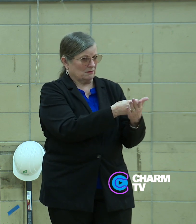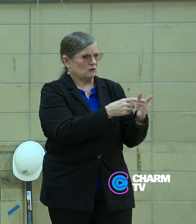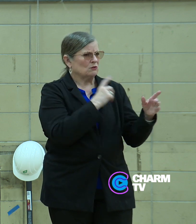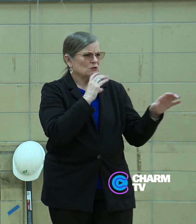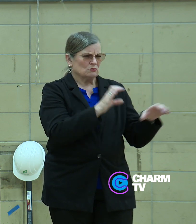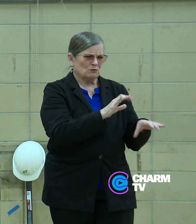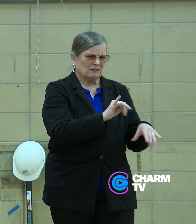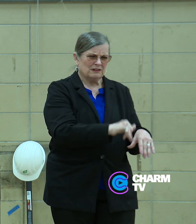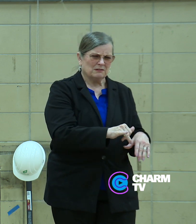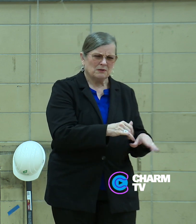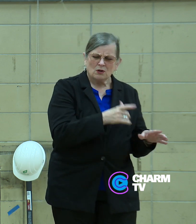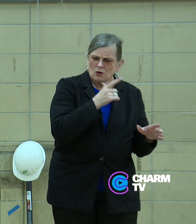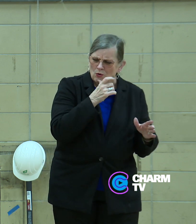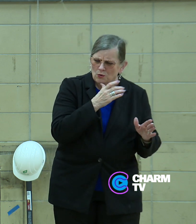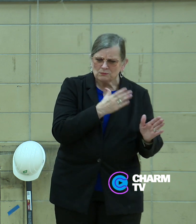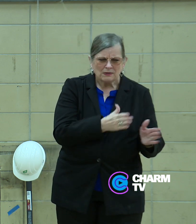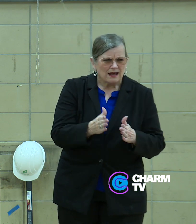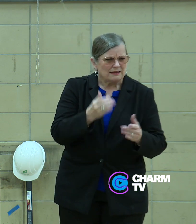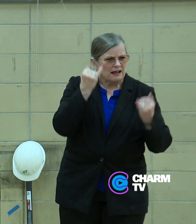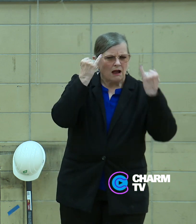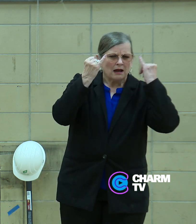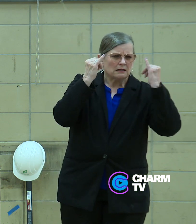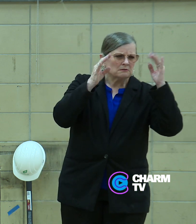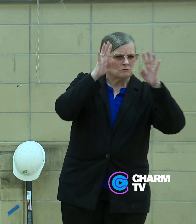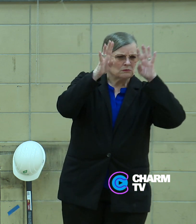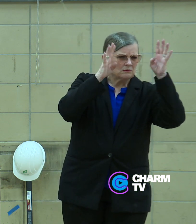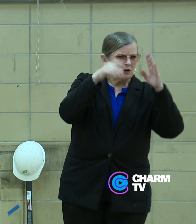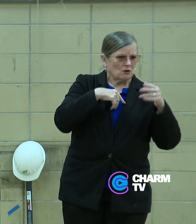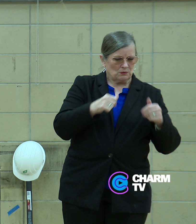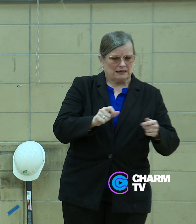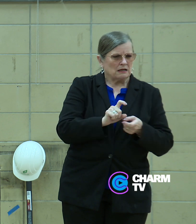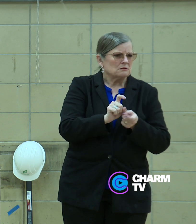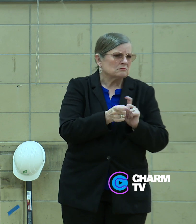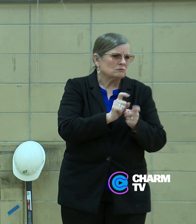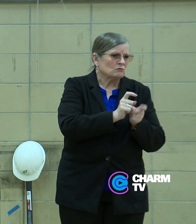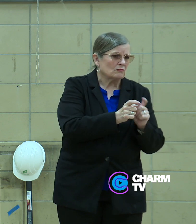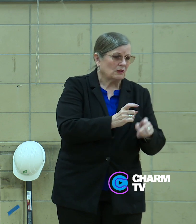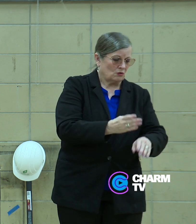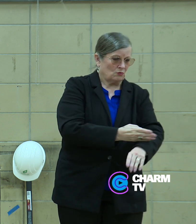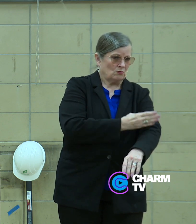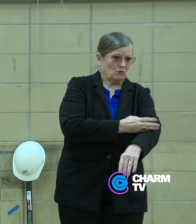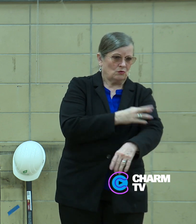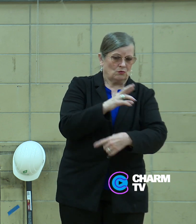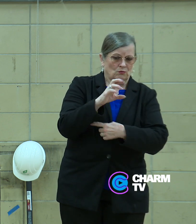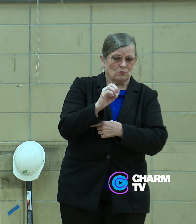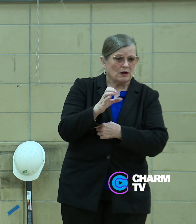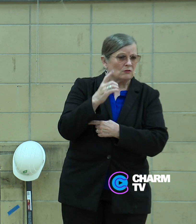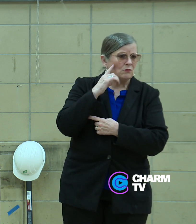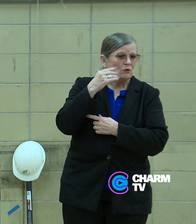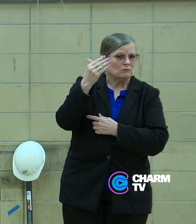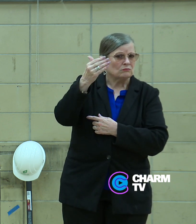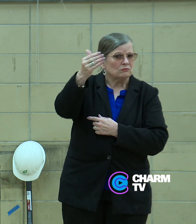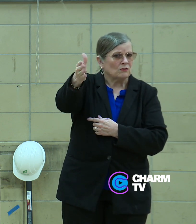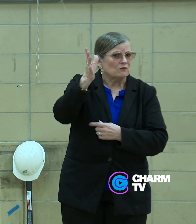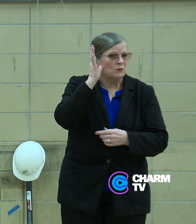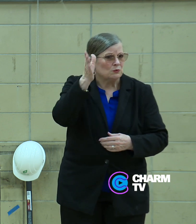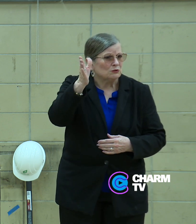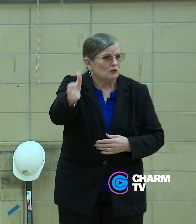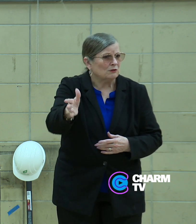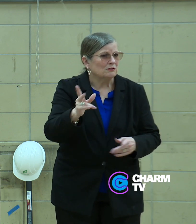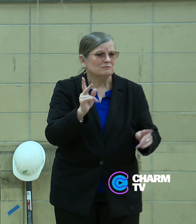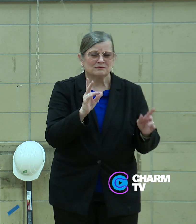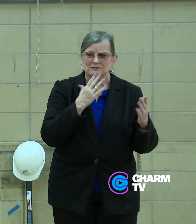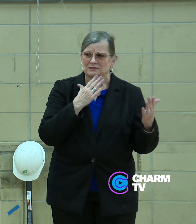very thoughtful work in the community on how we're going to change Rec and Parks for the future. So let's give them a big round of applause to the entire team at Rec and